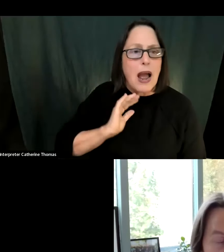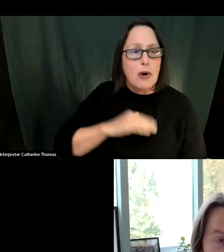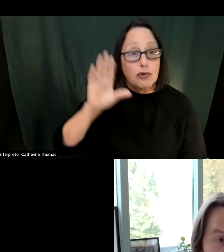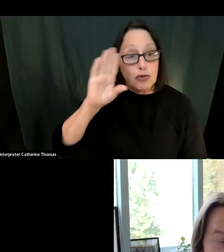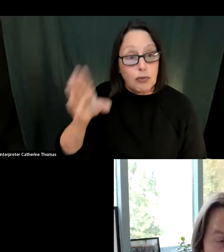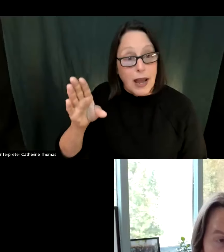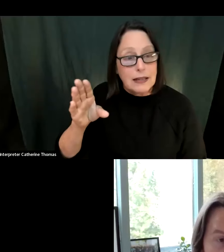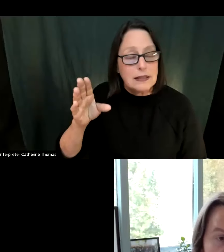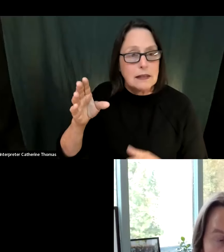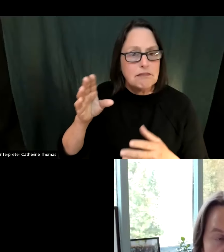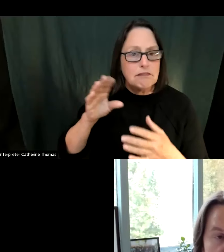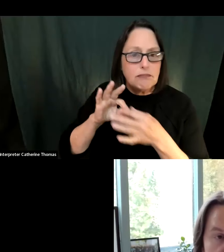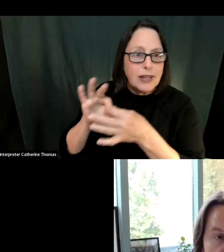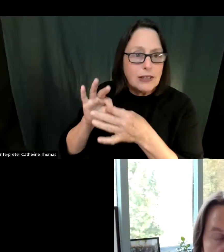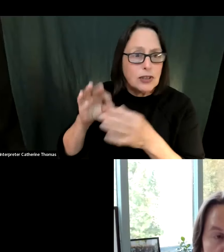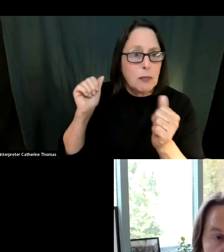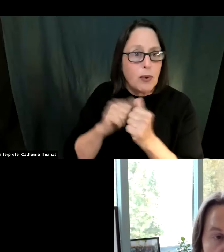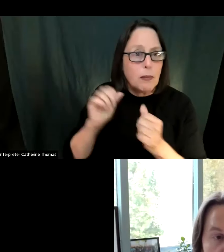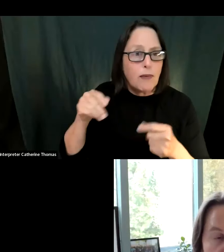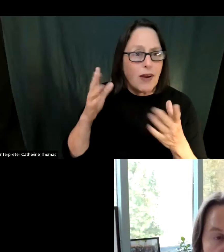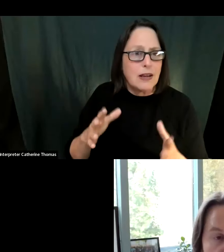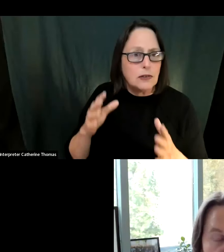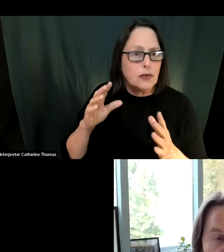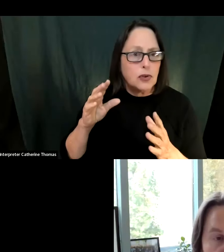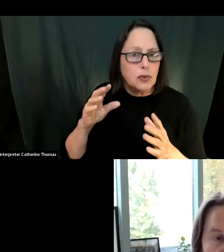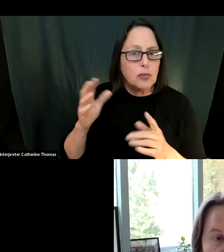try to initiate contact or get those resources.